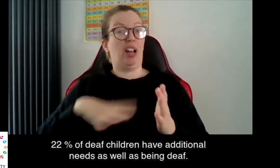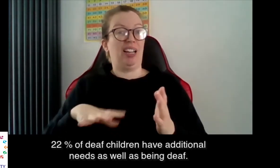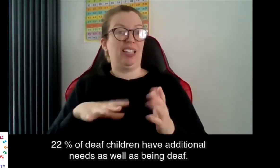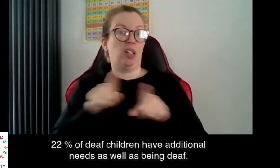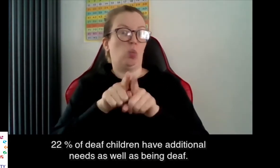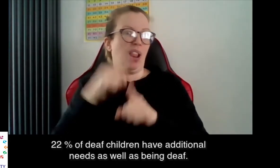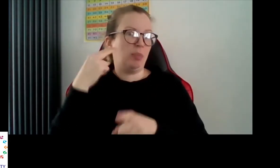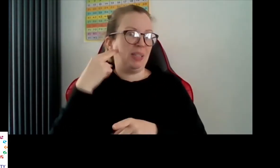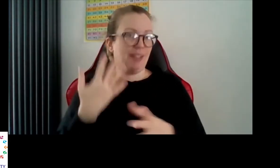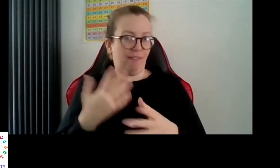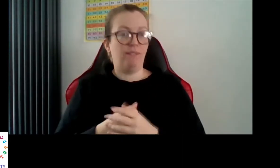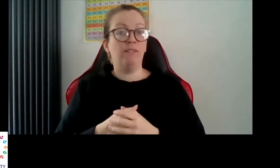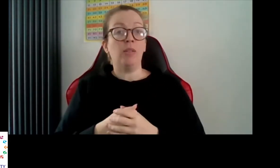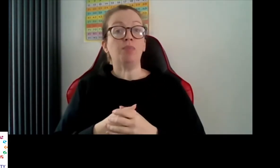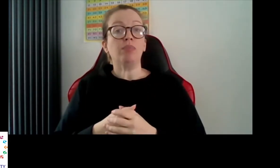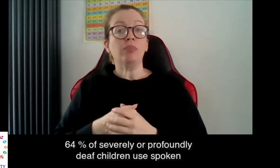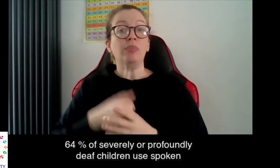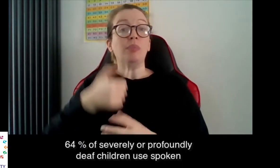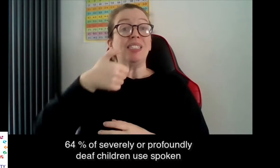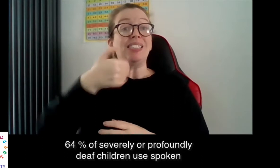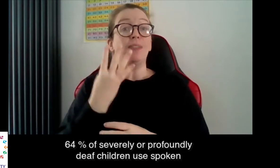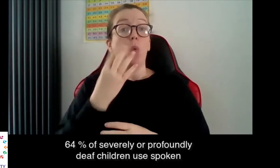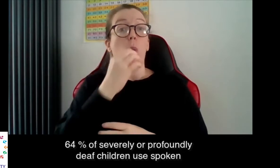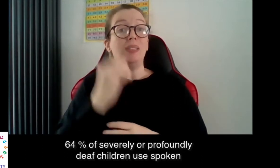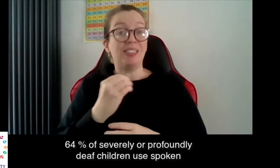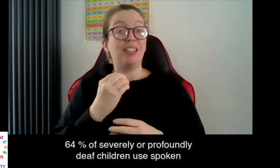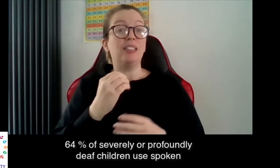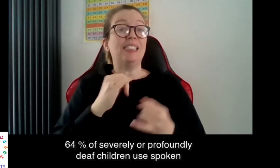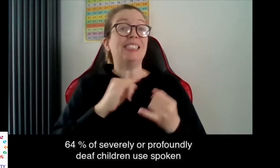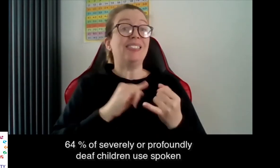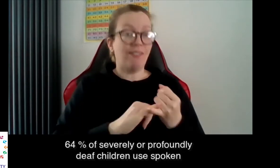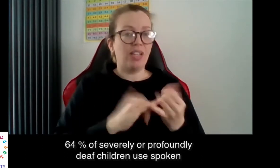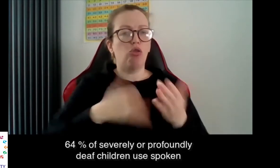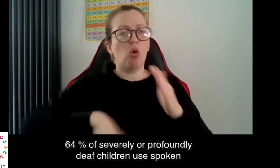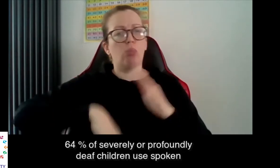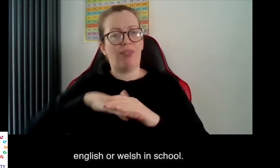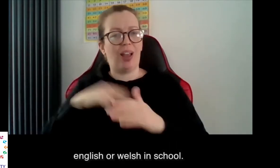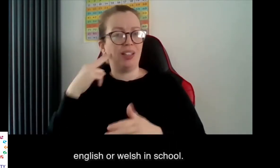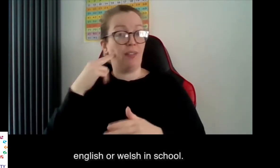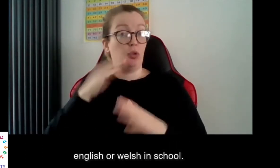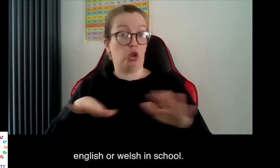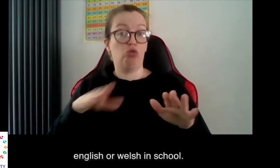being deaf. 64% of severely or profoundly deaf children use spoken English or Welsh in